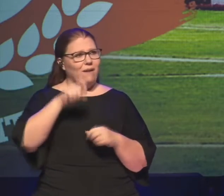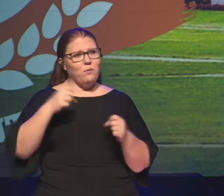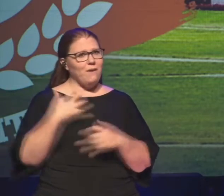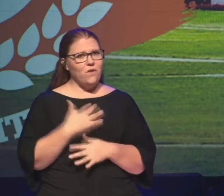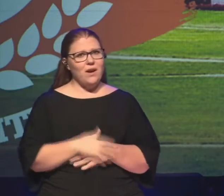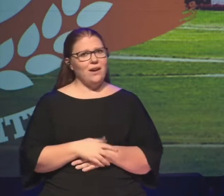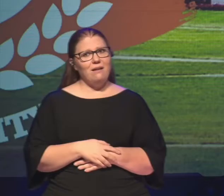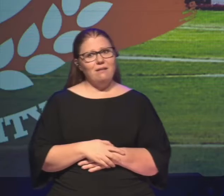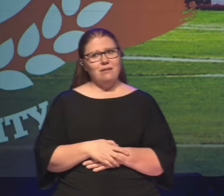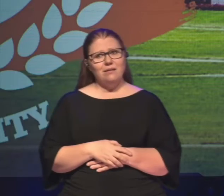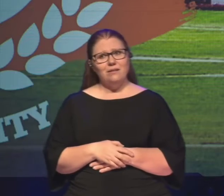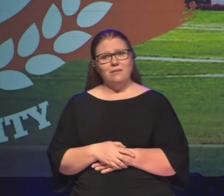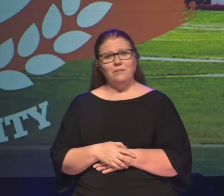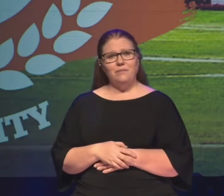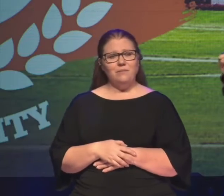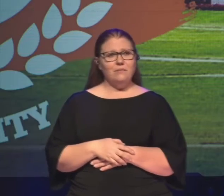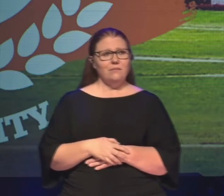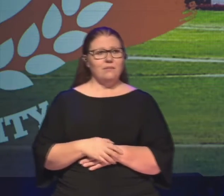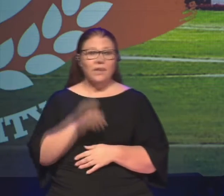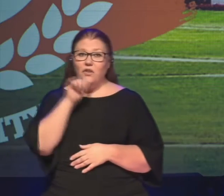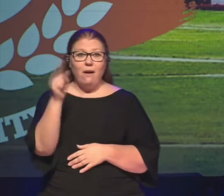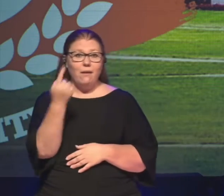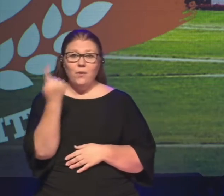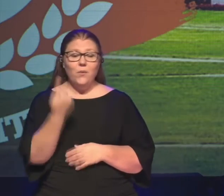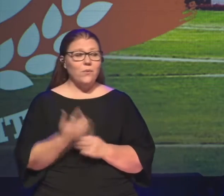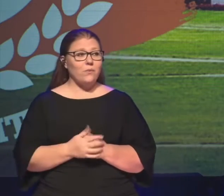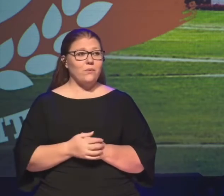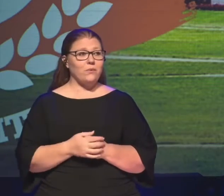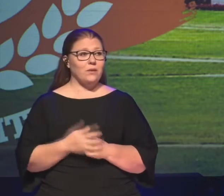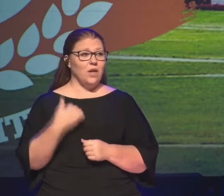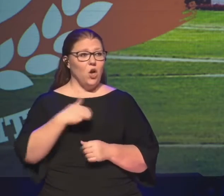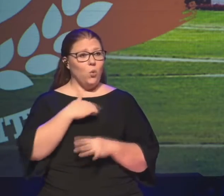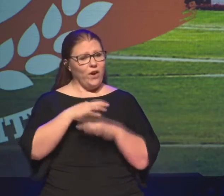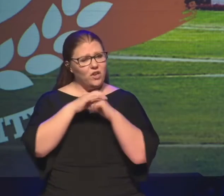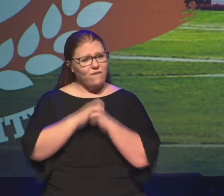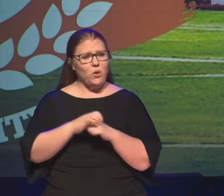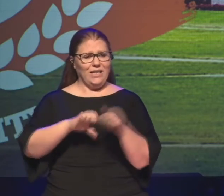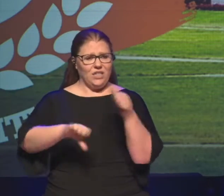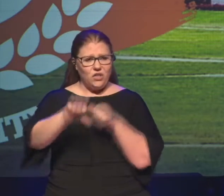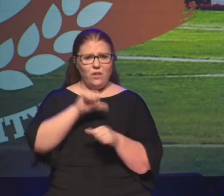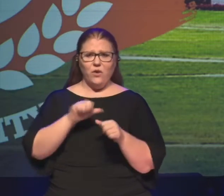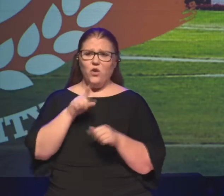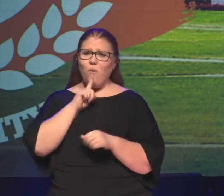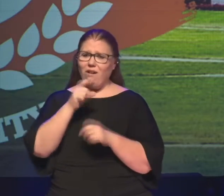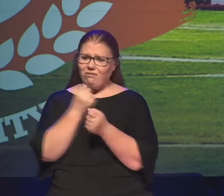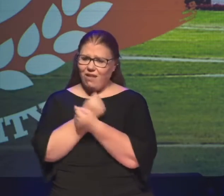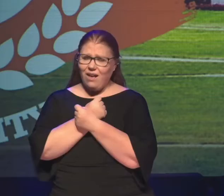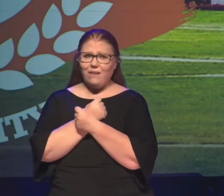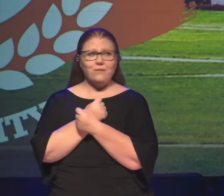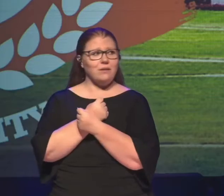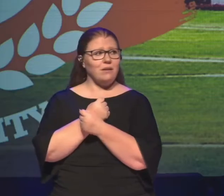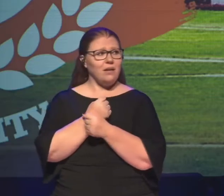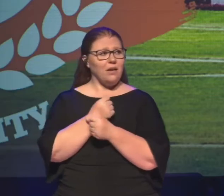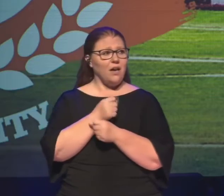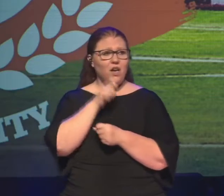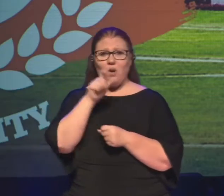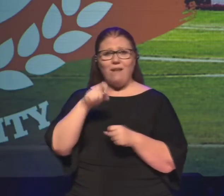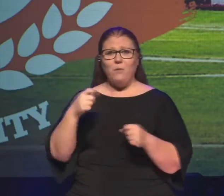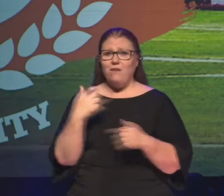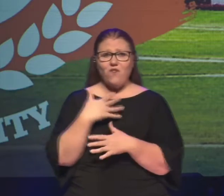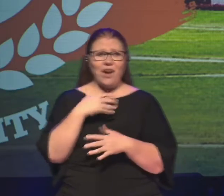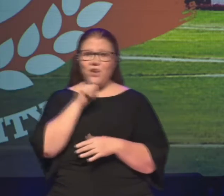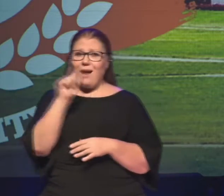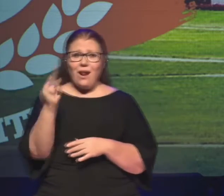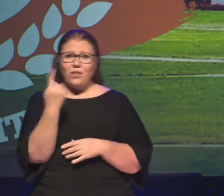afraid. Because again, you're not alone. We are just devoted to one another. You are loved. You can always be yourself. You don't have to be afraid. You're